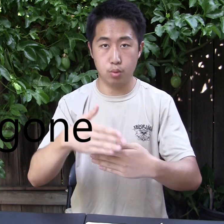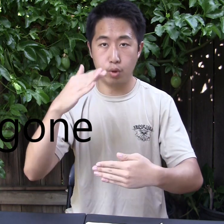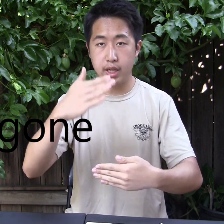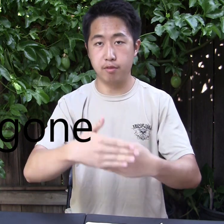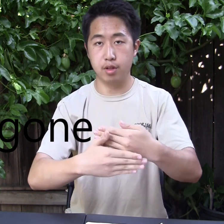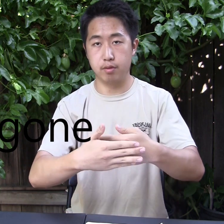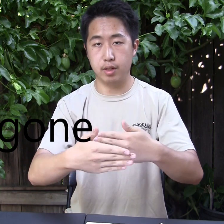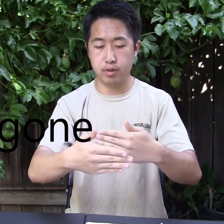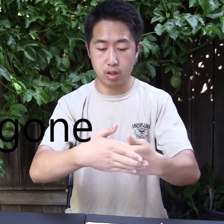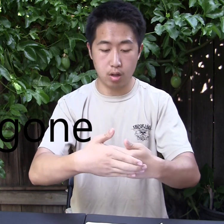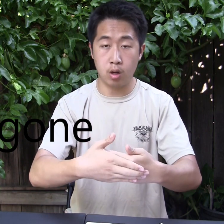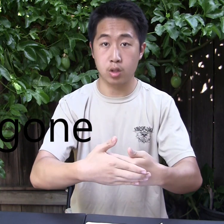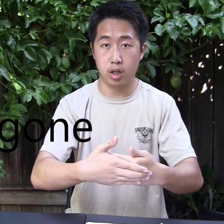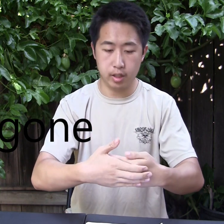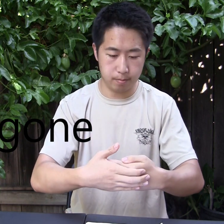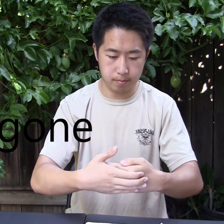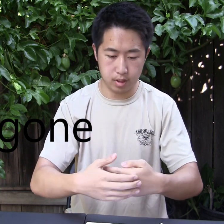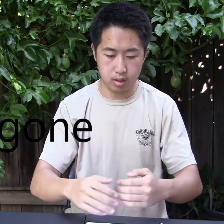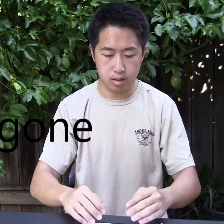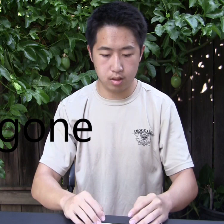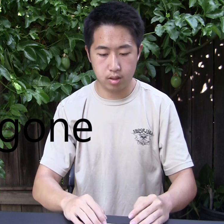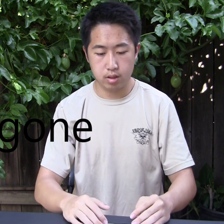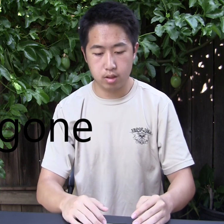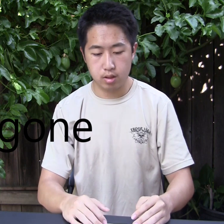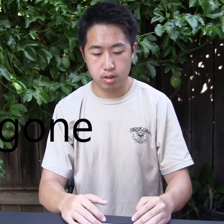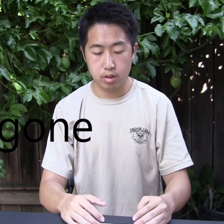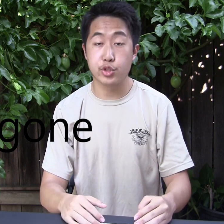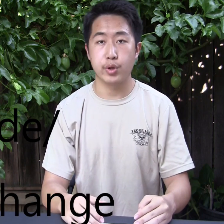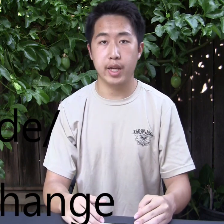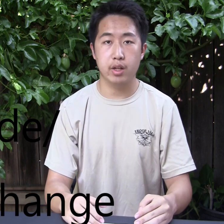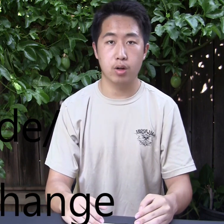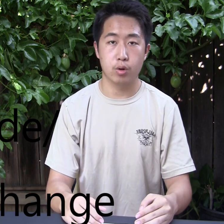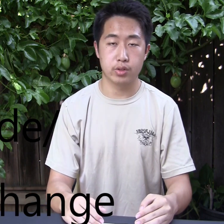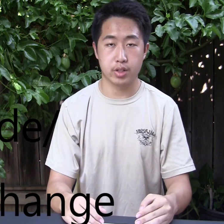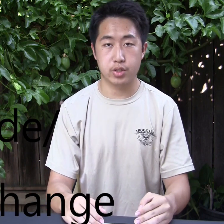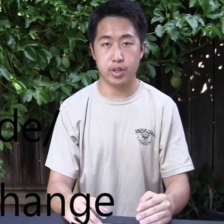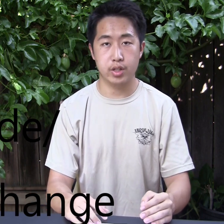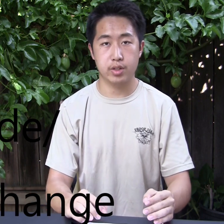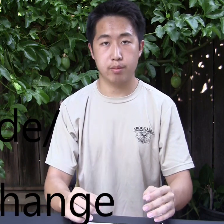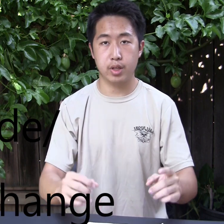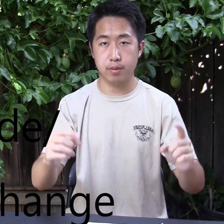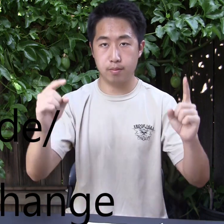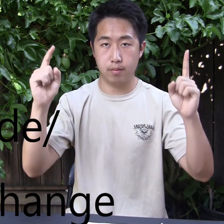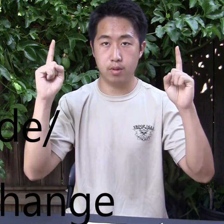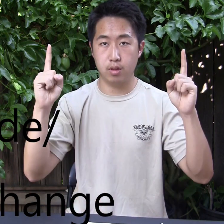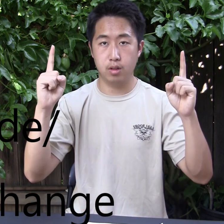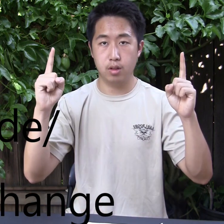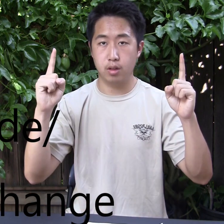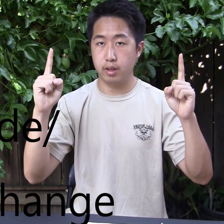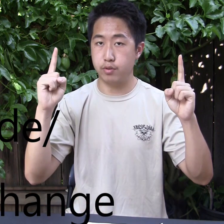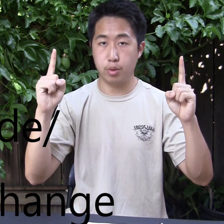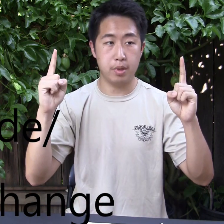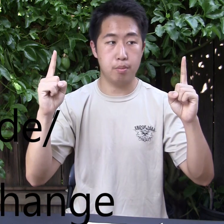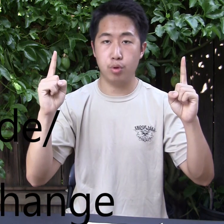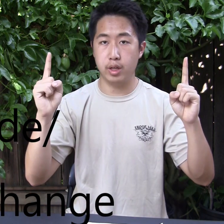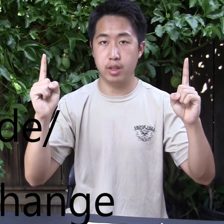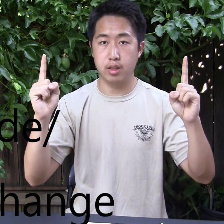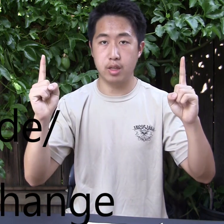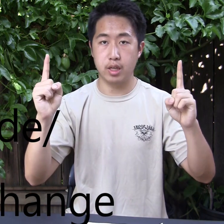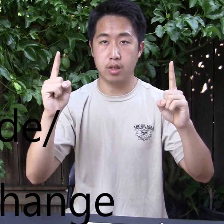Right in front of left. All gone. To trade or to exchange something, you have 2 people and they